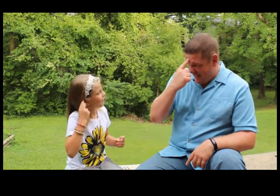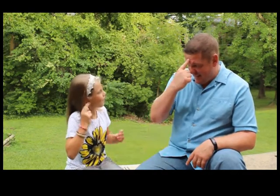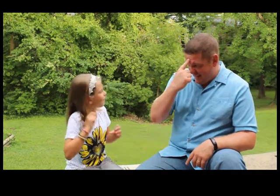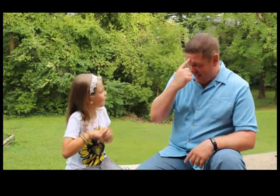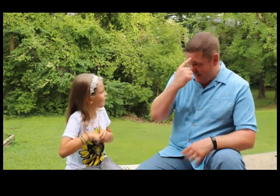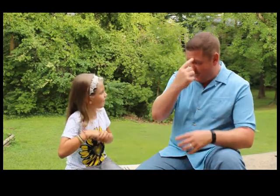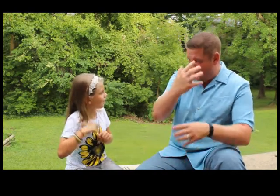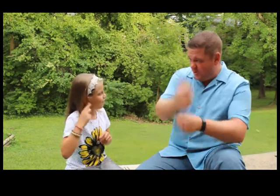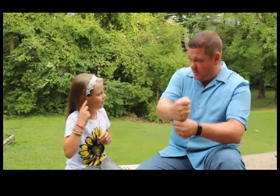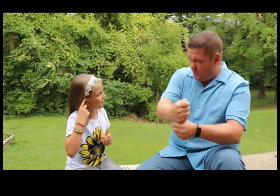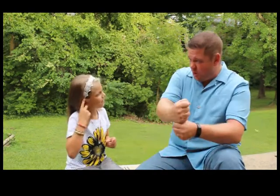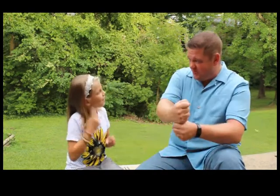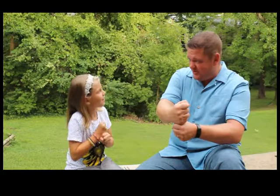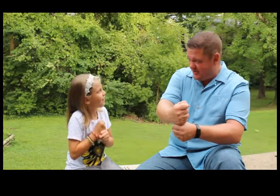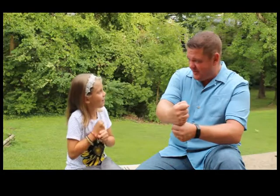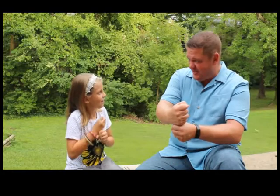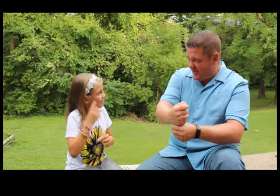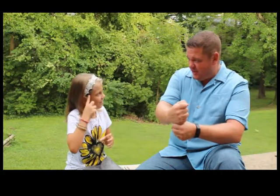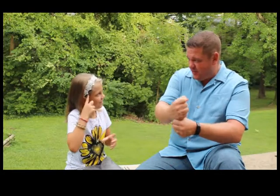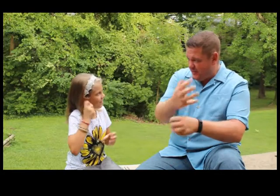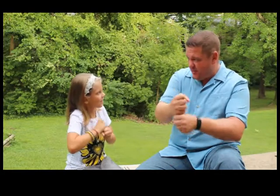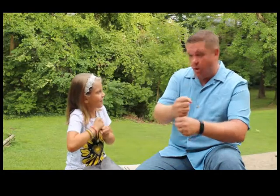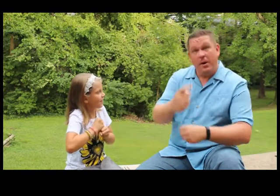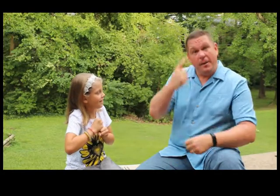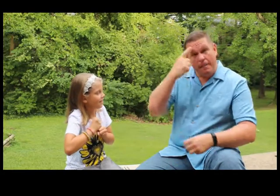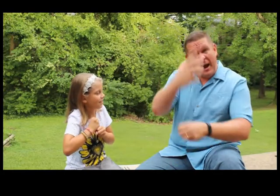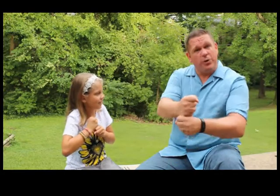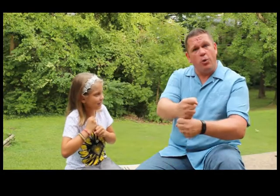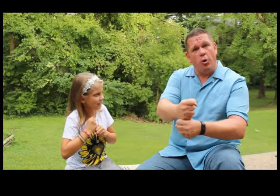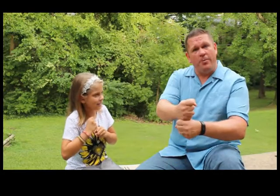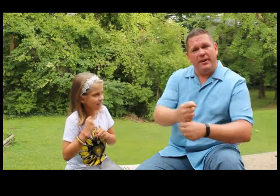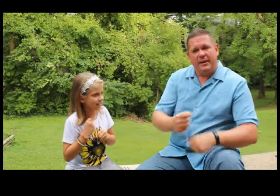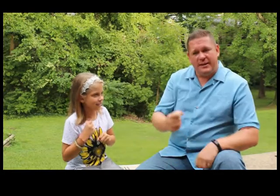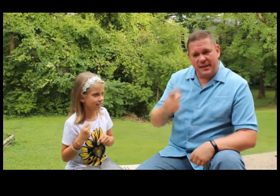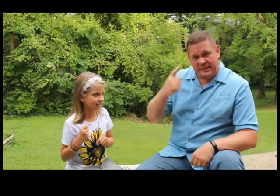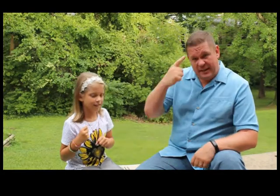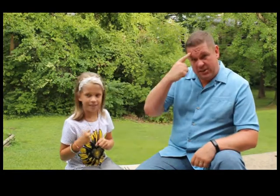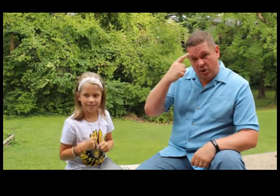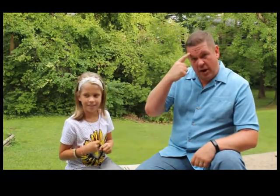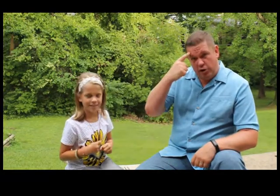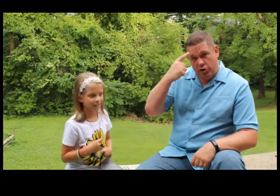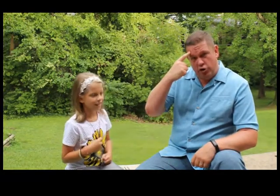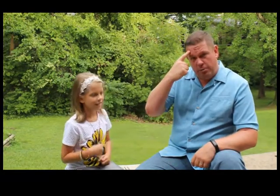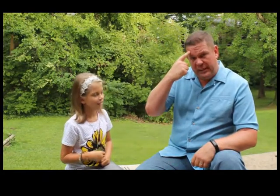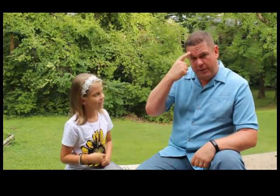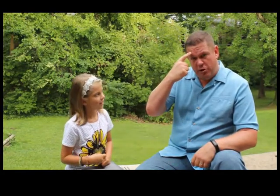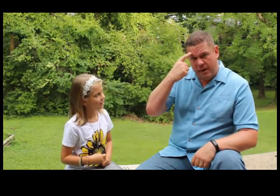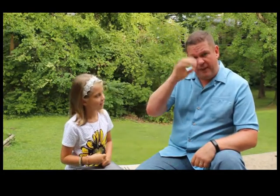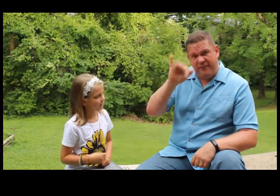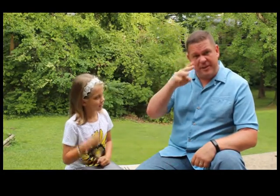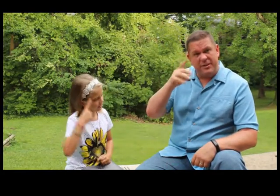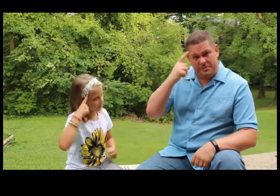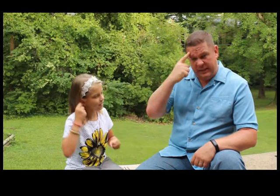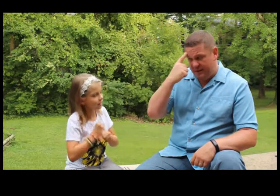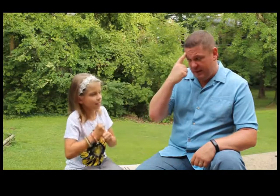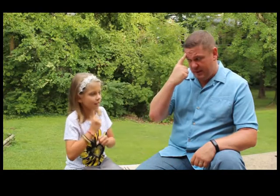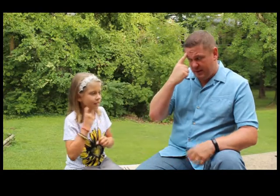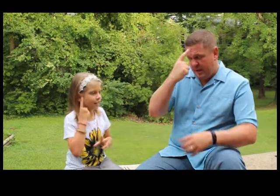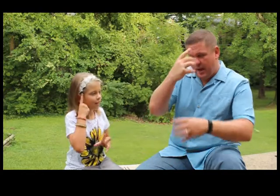Mind to two ropes. Two fits of the rope. Mind to rope. It's like this. All right? You believe with your mind. Faith is believing. And